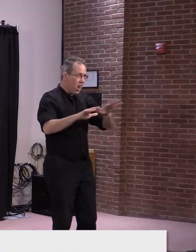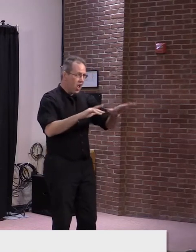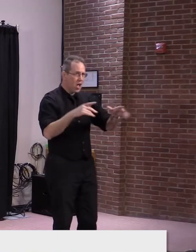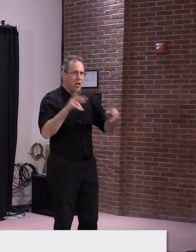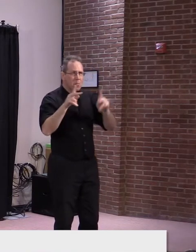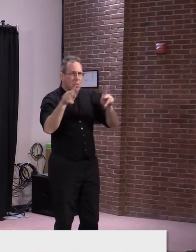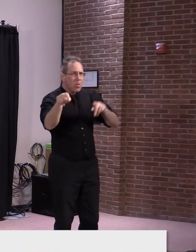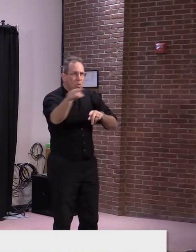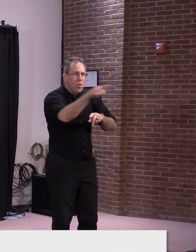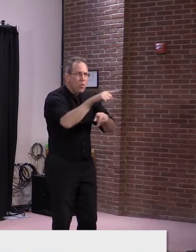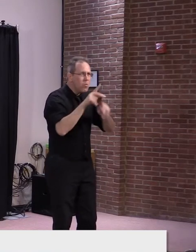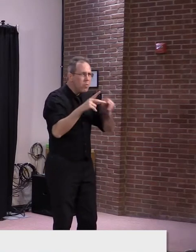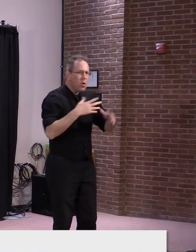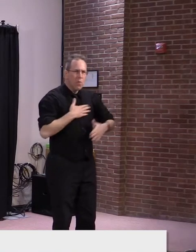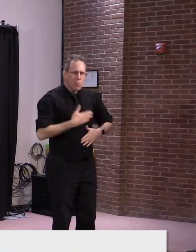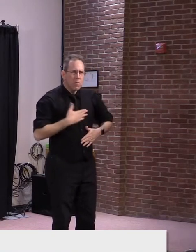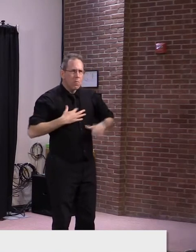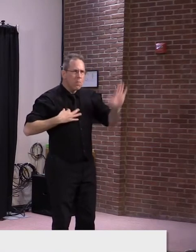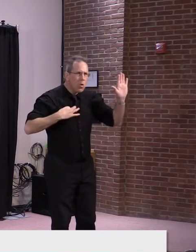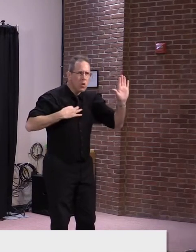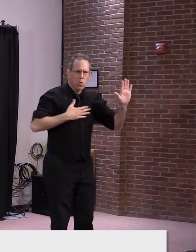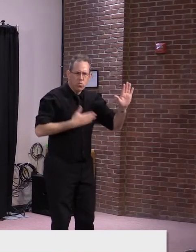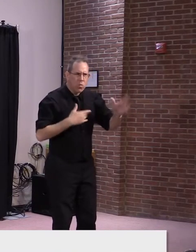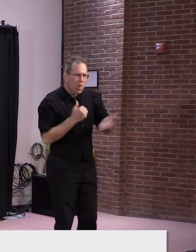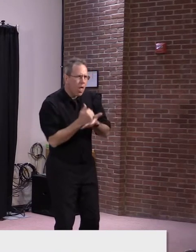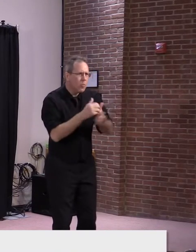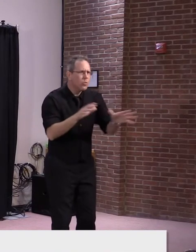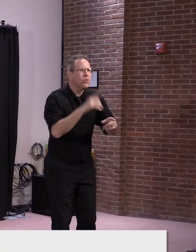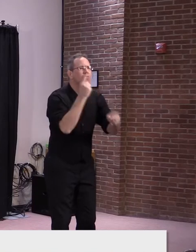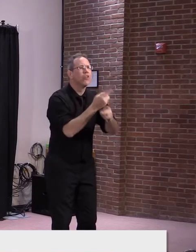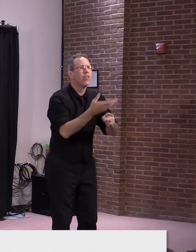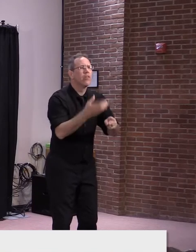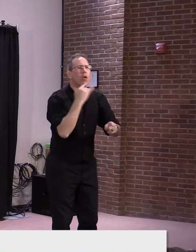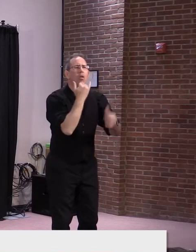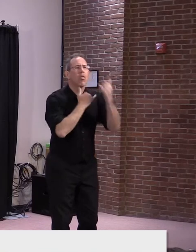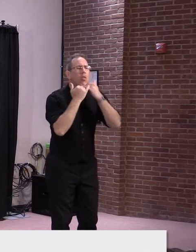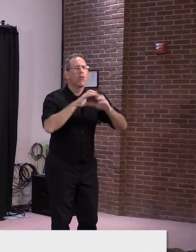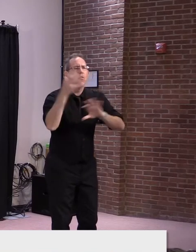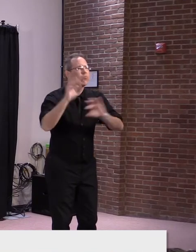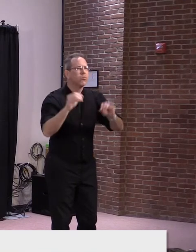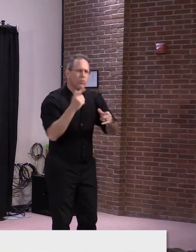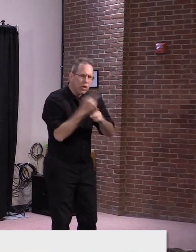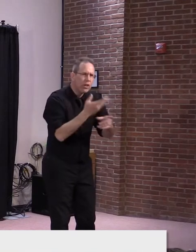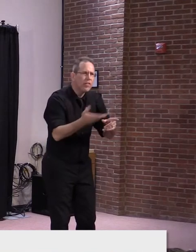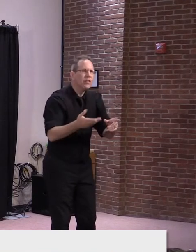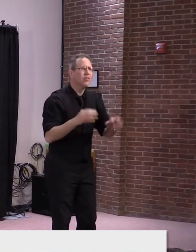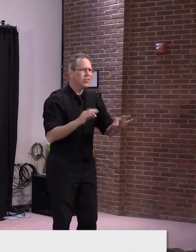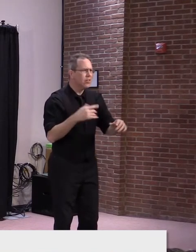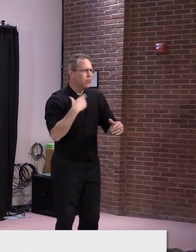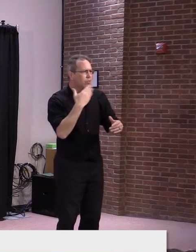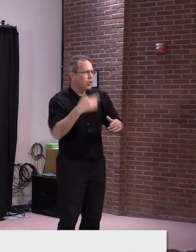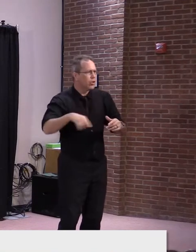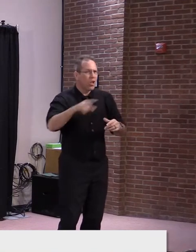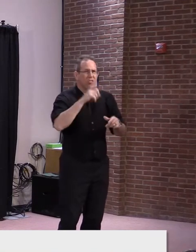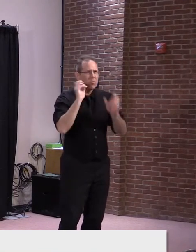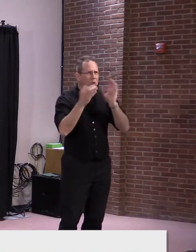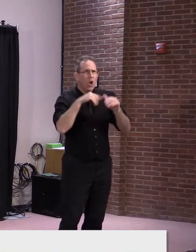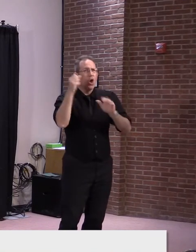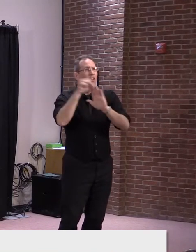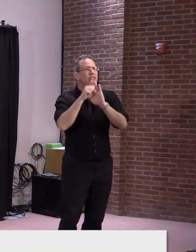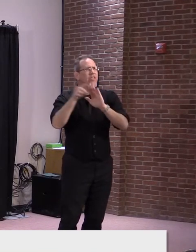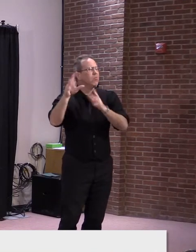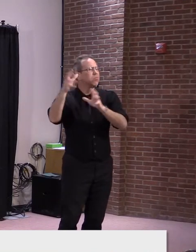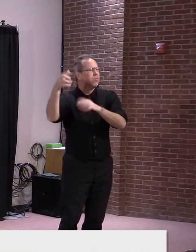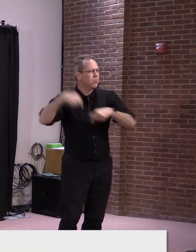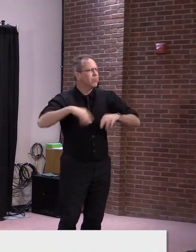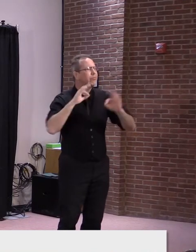and beyond, and as a result, we've led the way throughout these past 2 years. That willingness